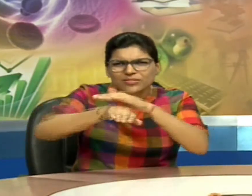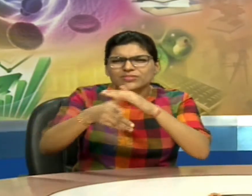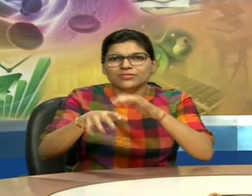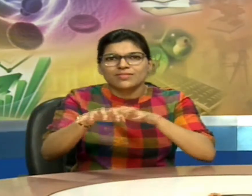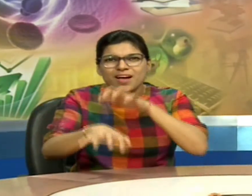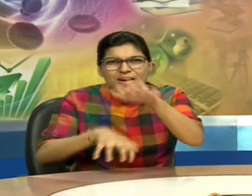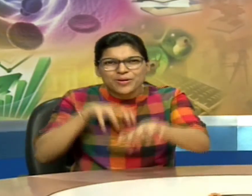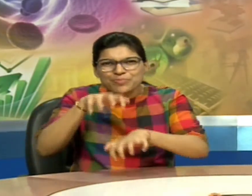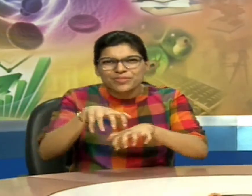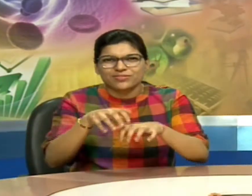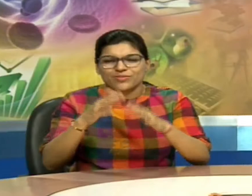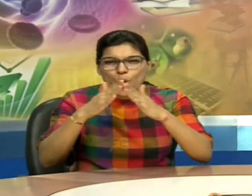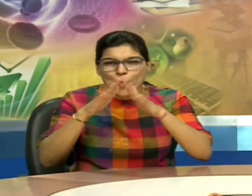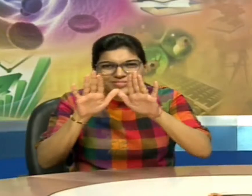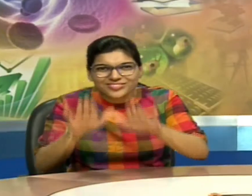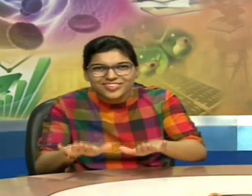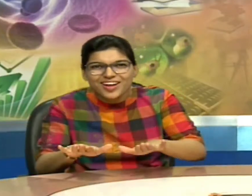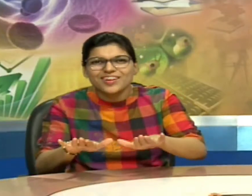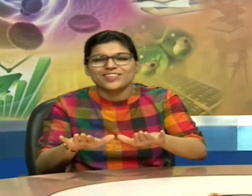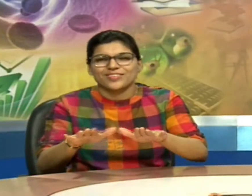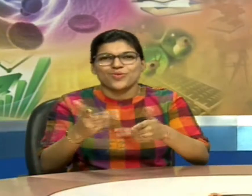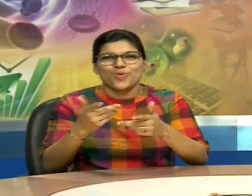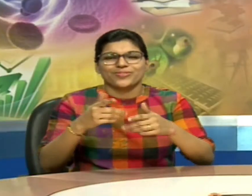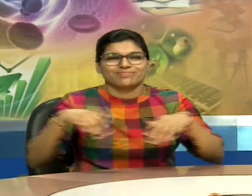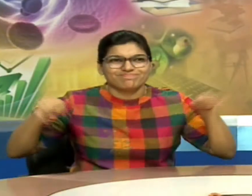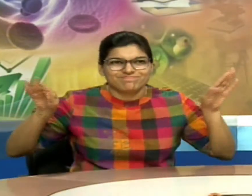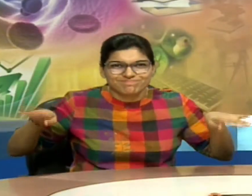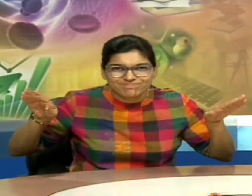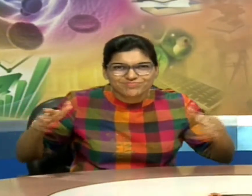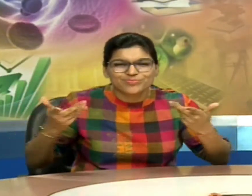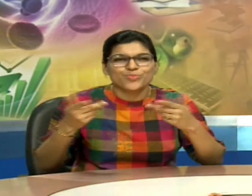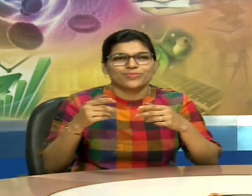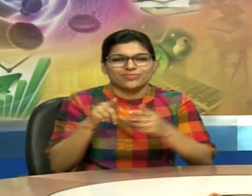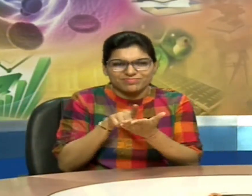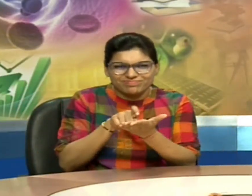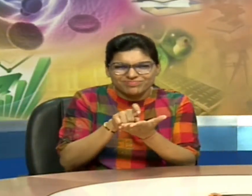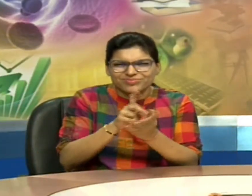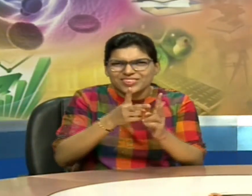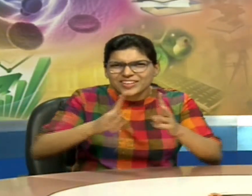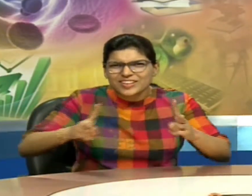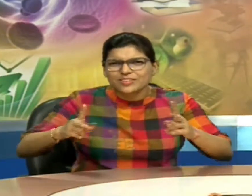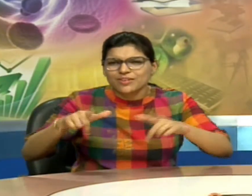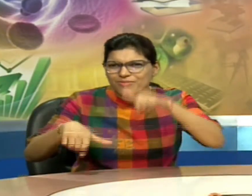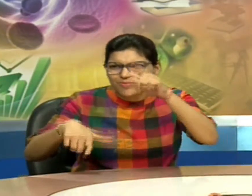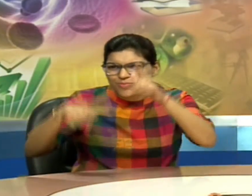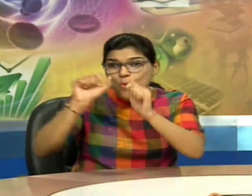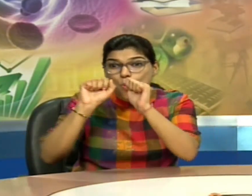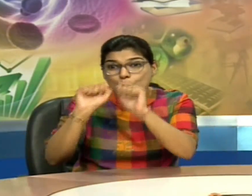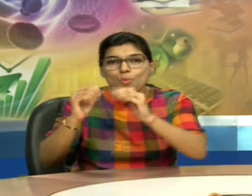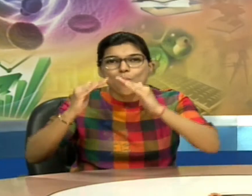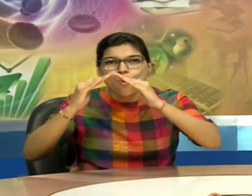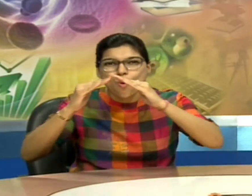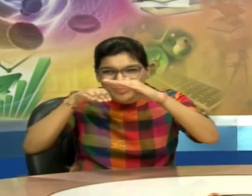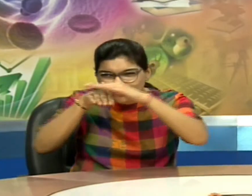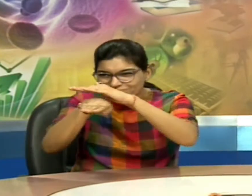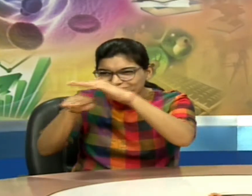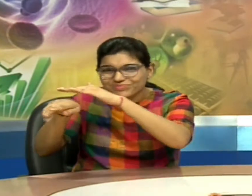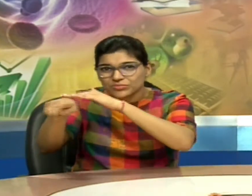the wild life which depends upon the forest,